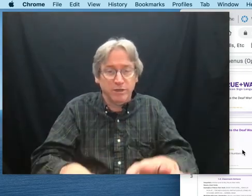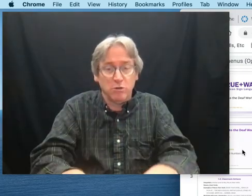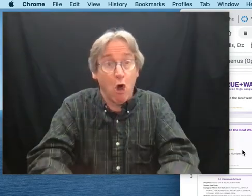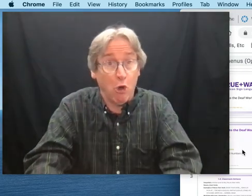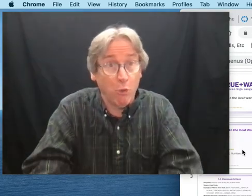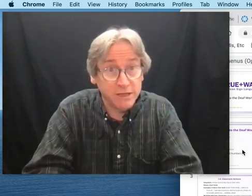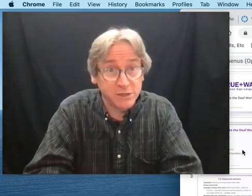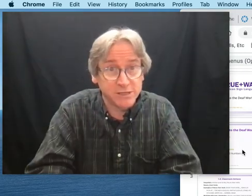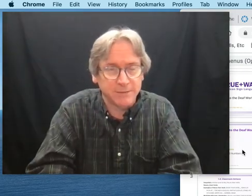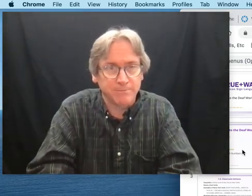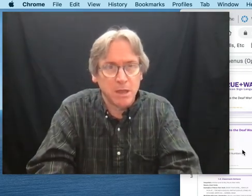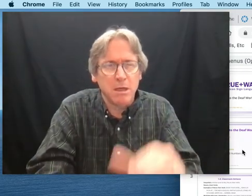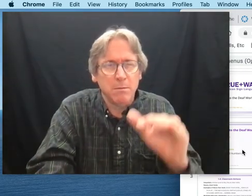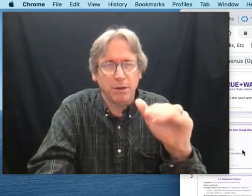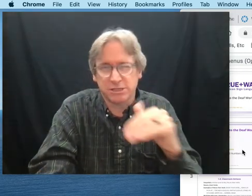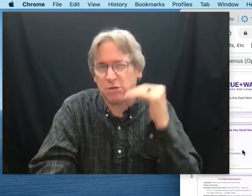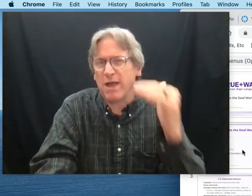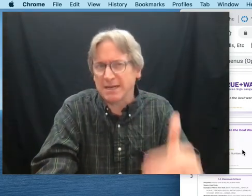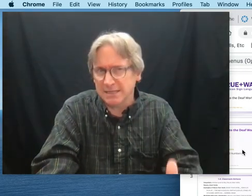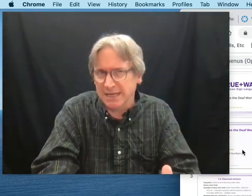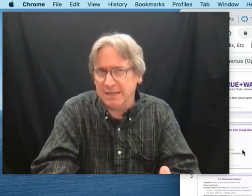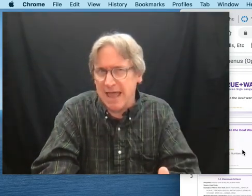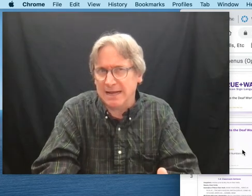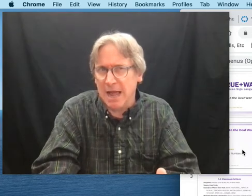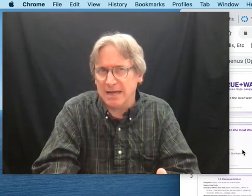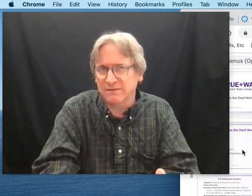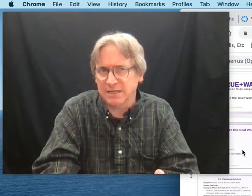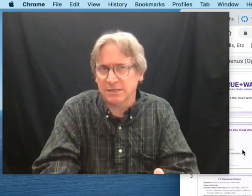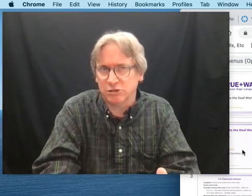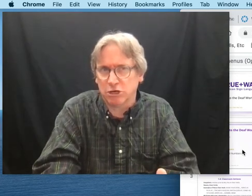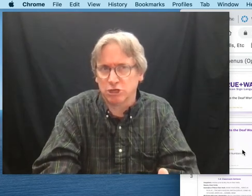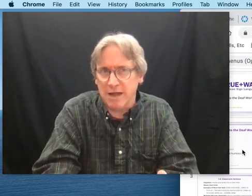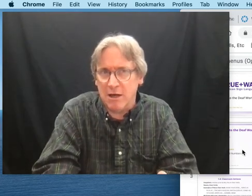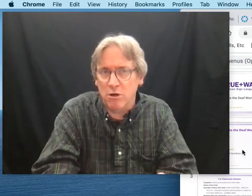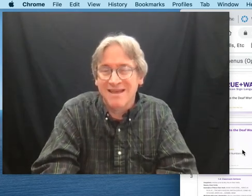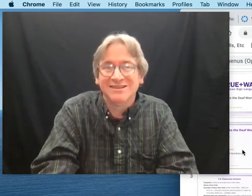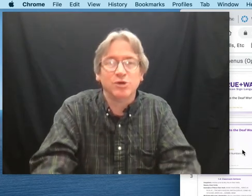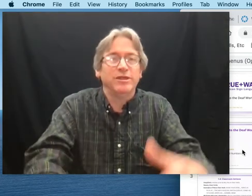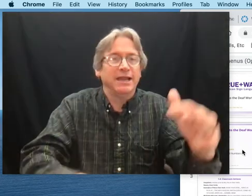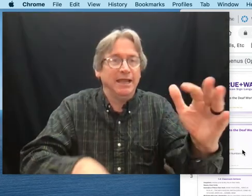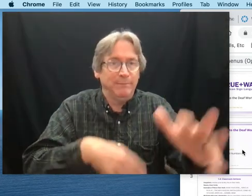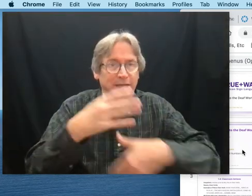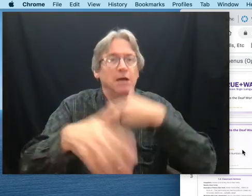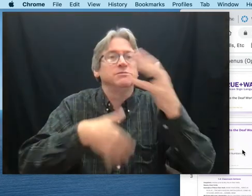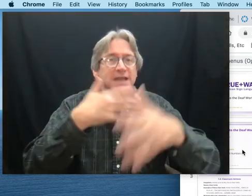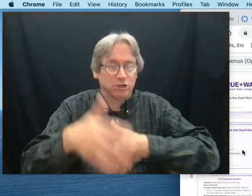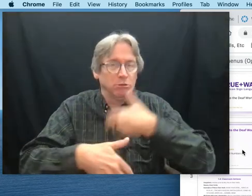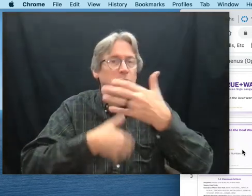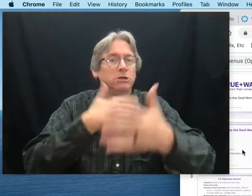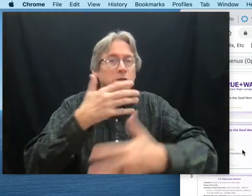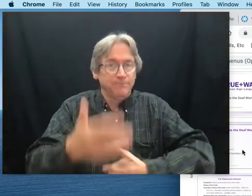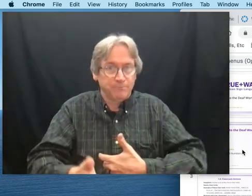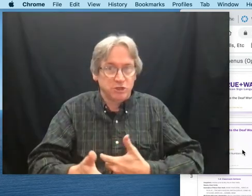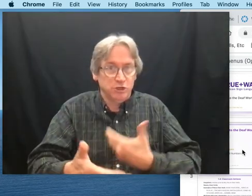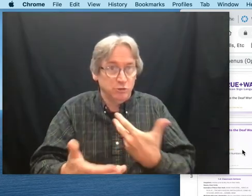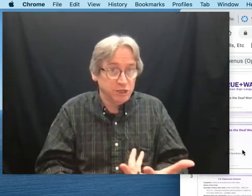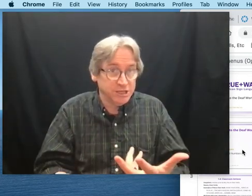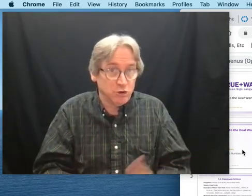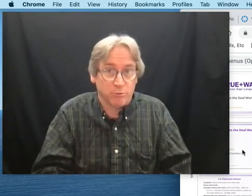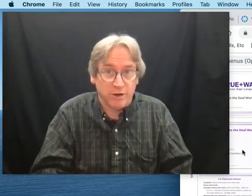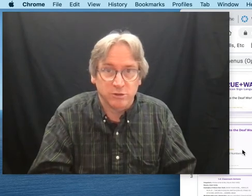incorporating it. We don't always use it, but start practicing that kind of sentence structure now so that it becomes natural